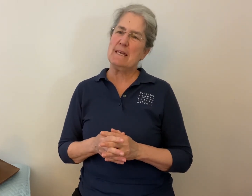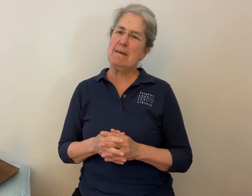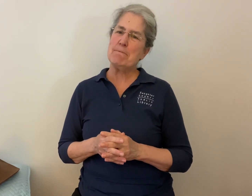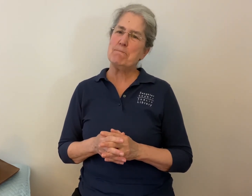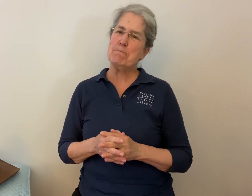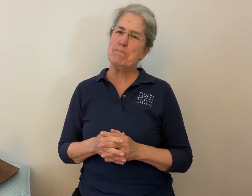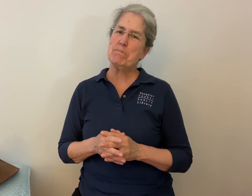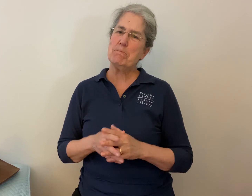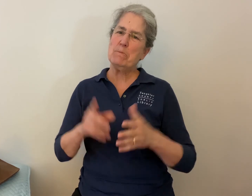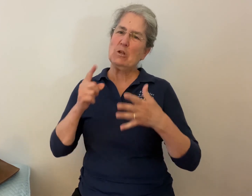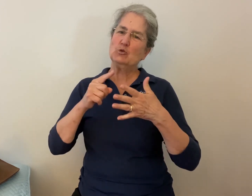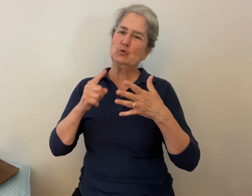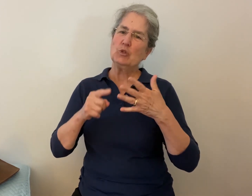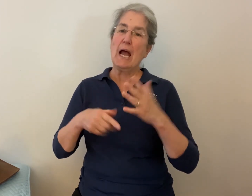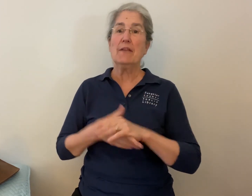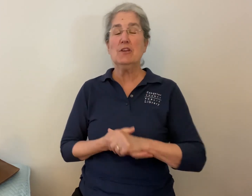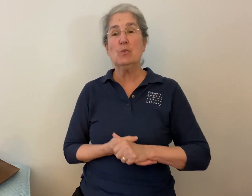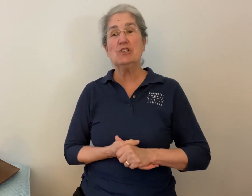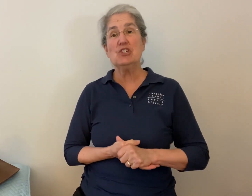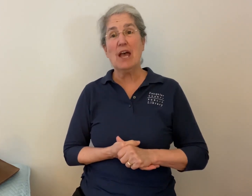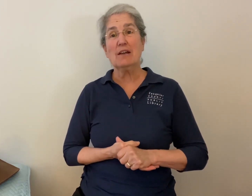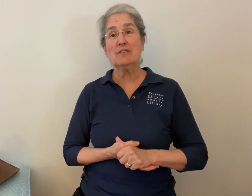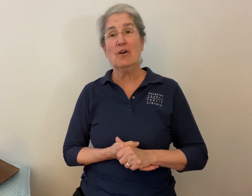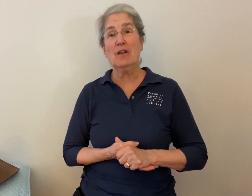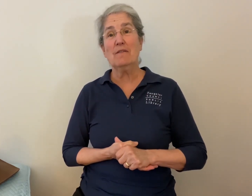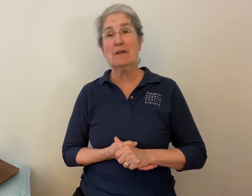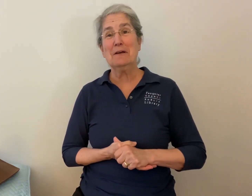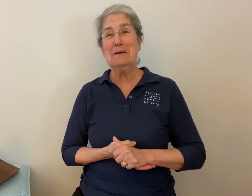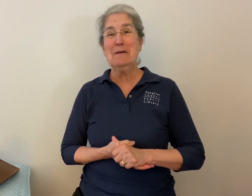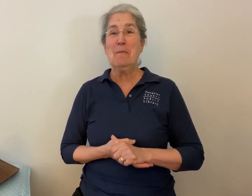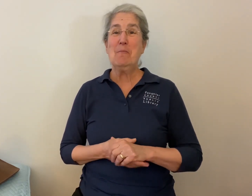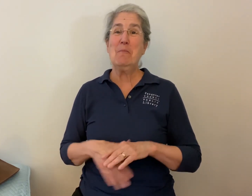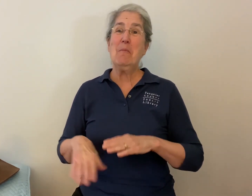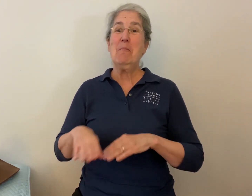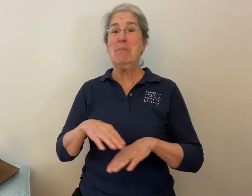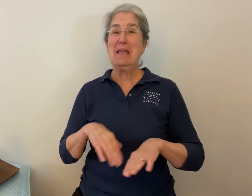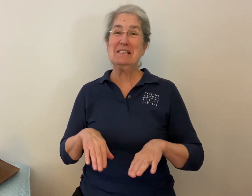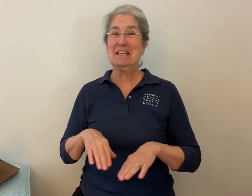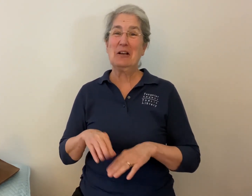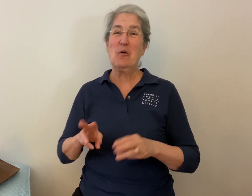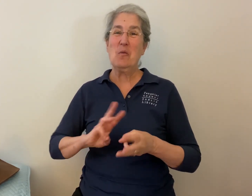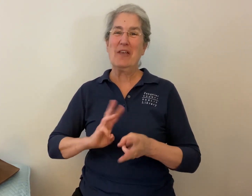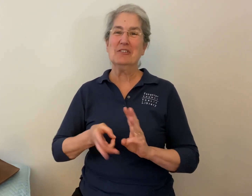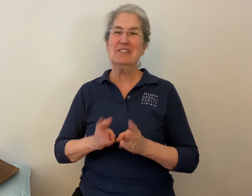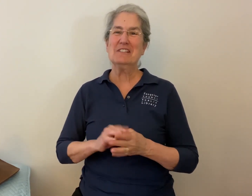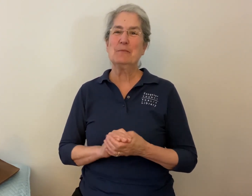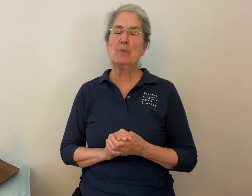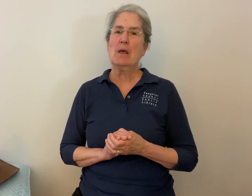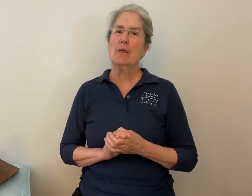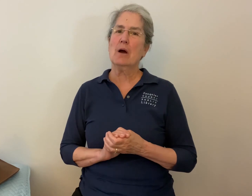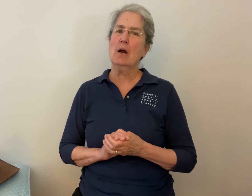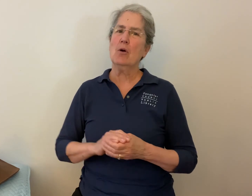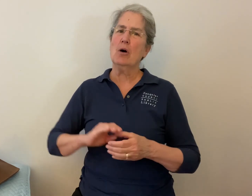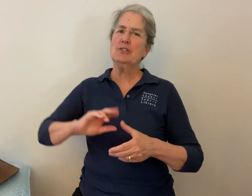be, I think we checked all of the basic weathers. There are